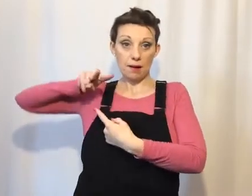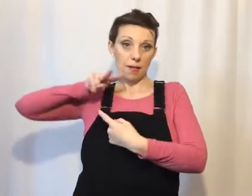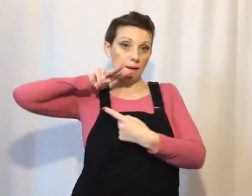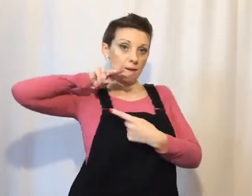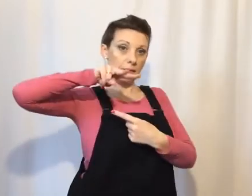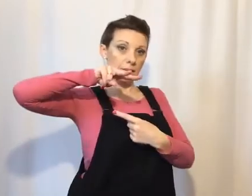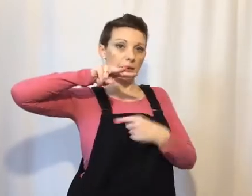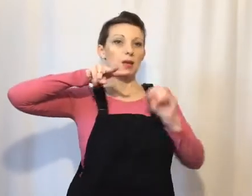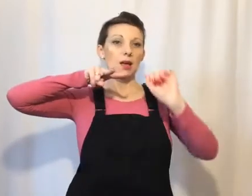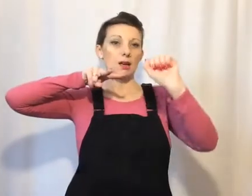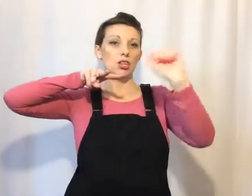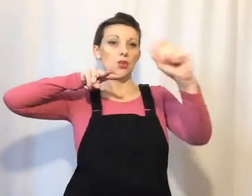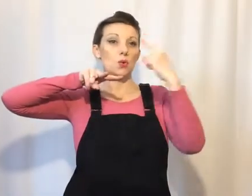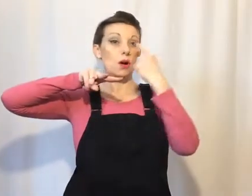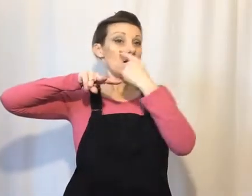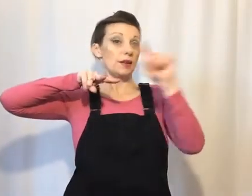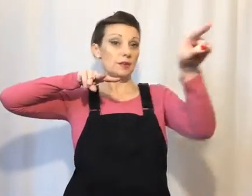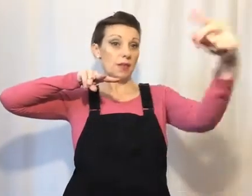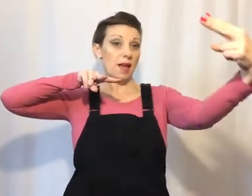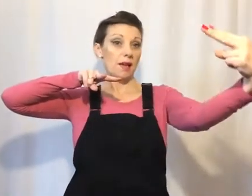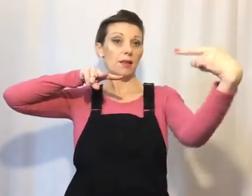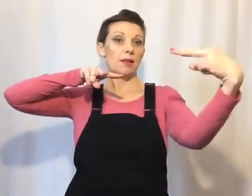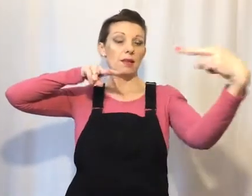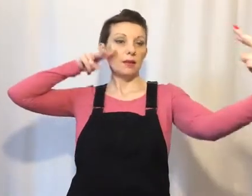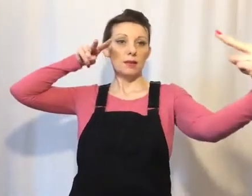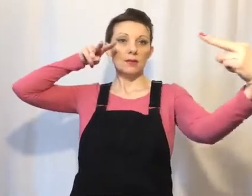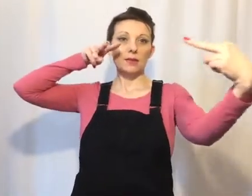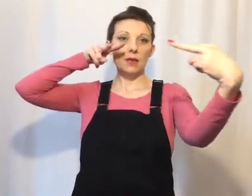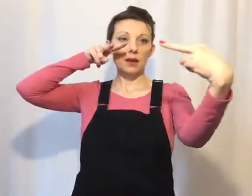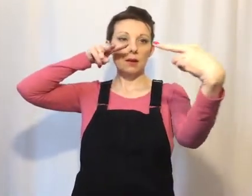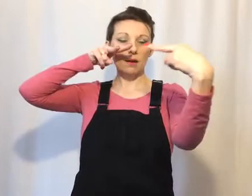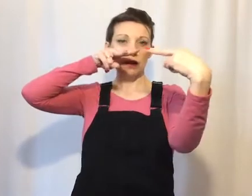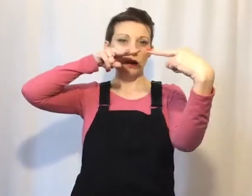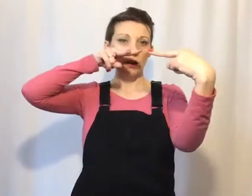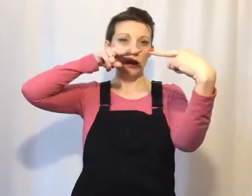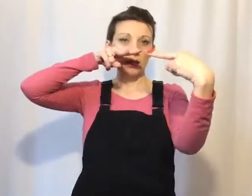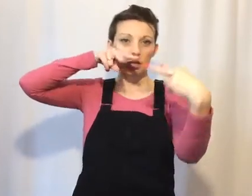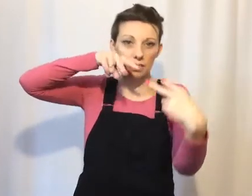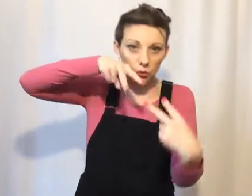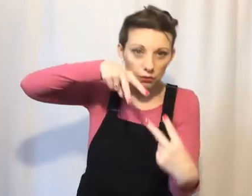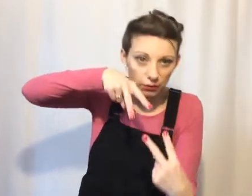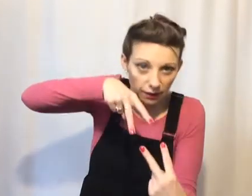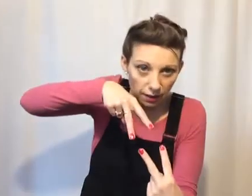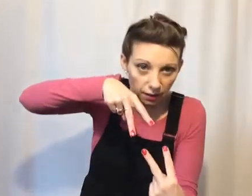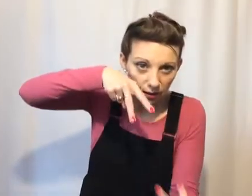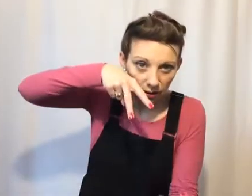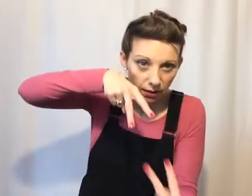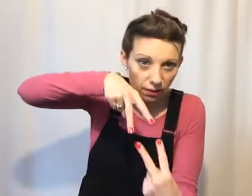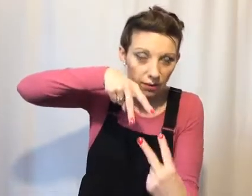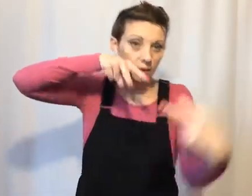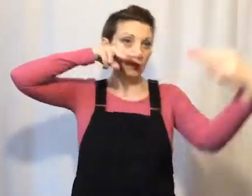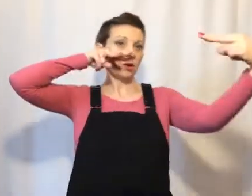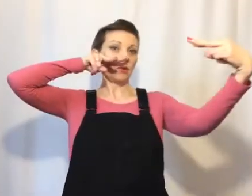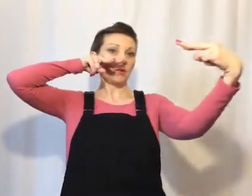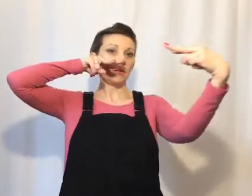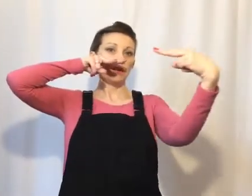that, and your eyes are there. So they're going to look at each other. It sort of looks like that, but across.